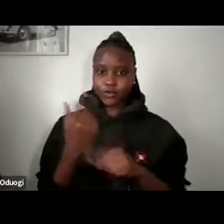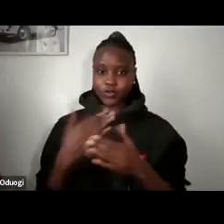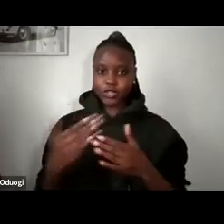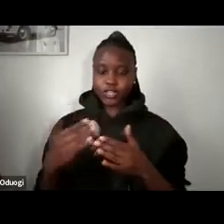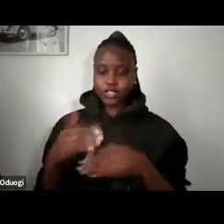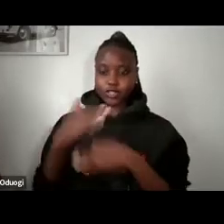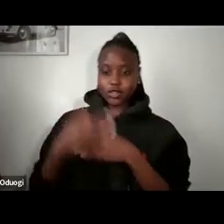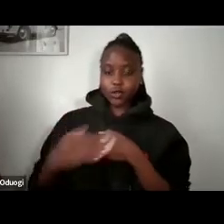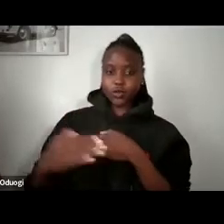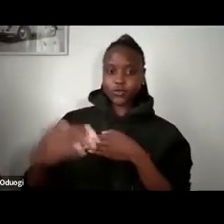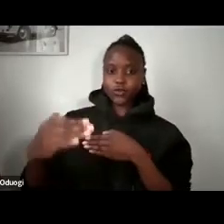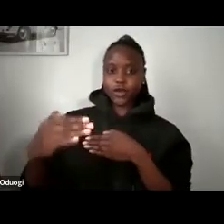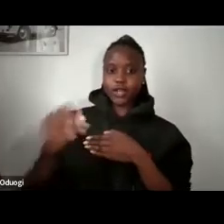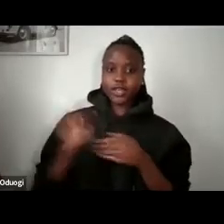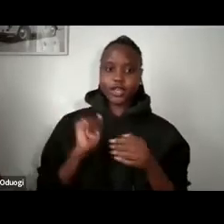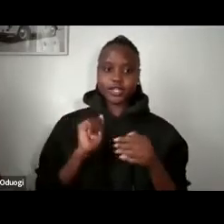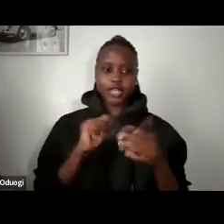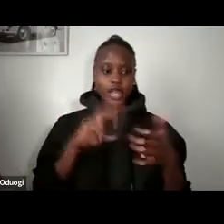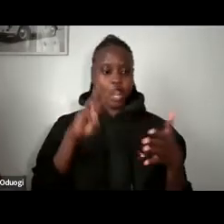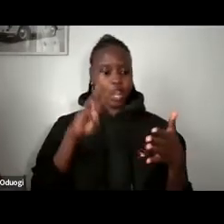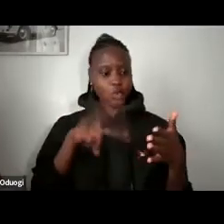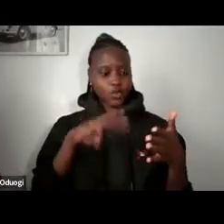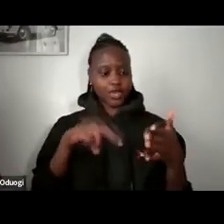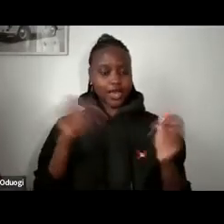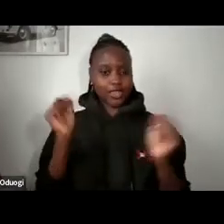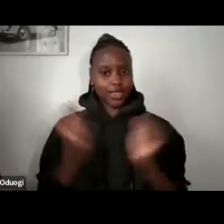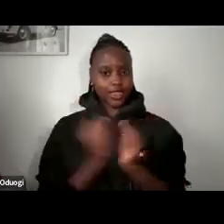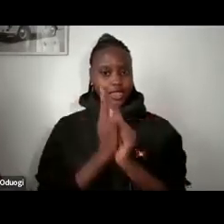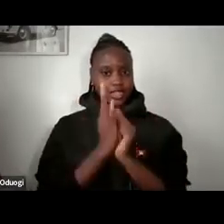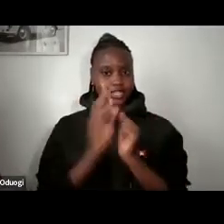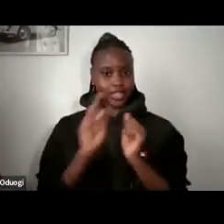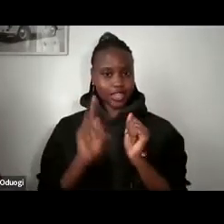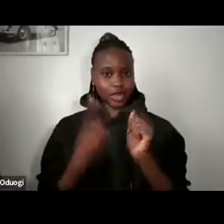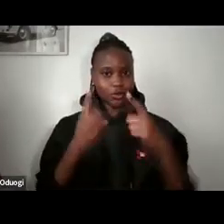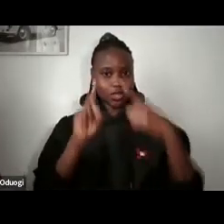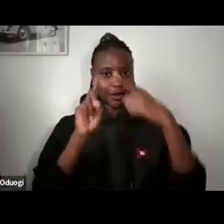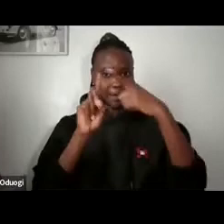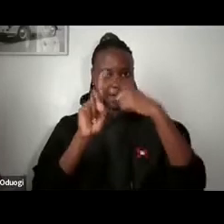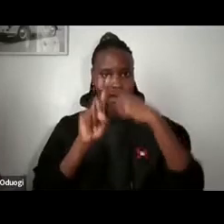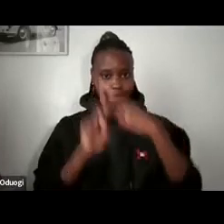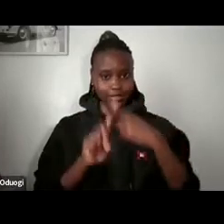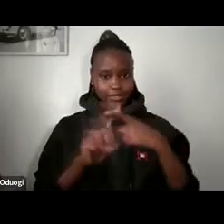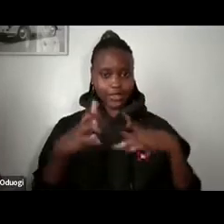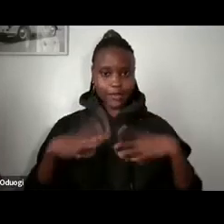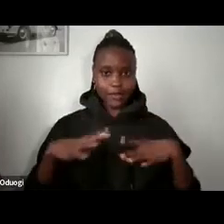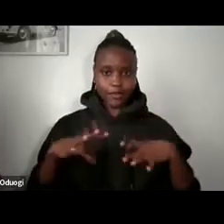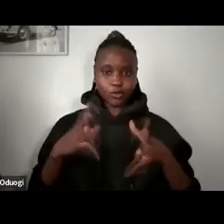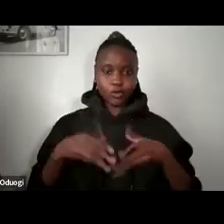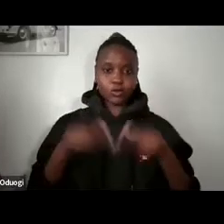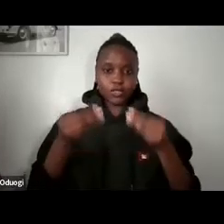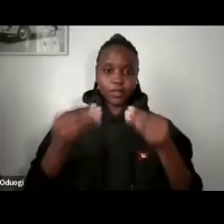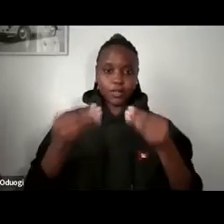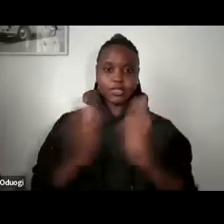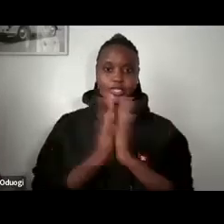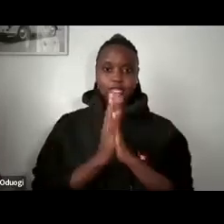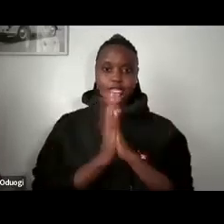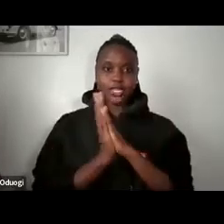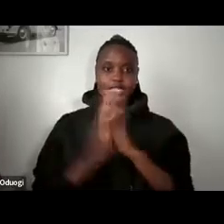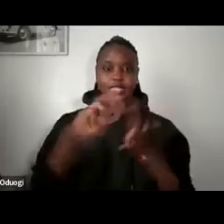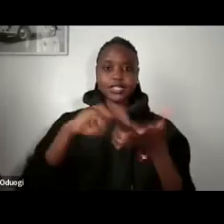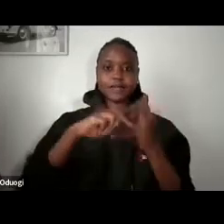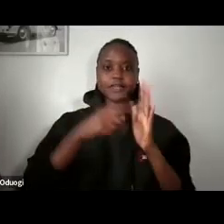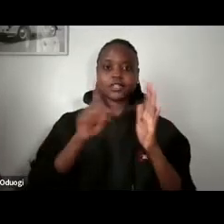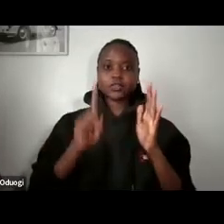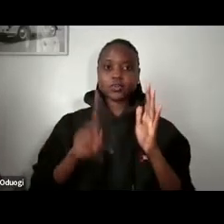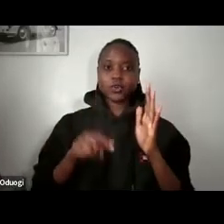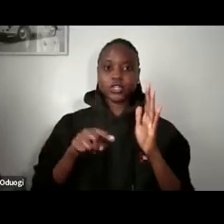that looking at the 13,000 plus people who submitted their essays, it means that in terms of